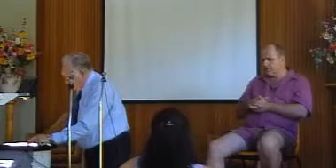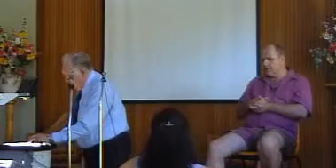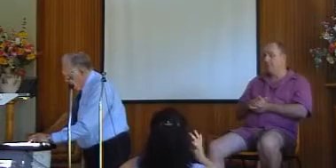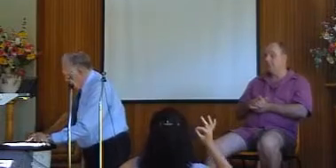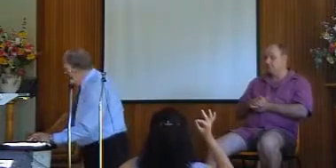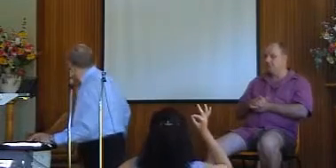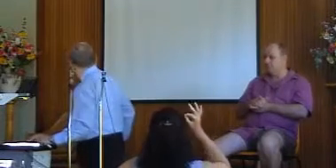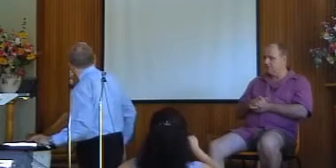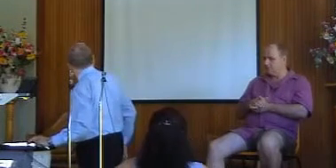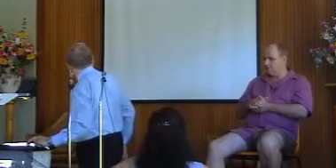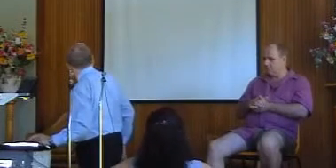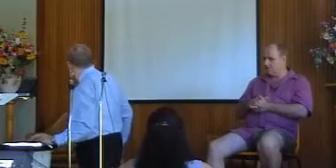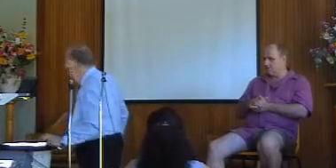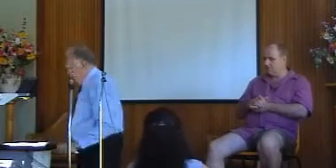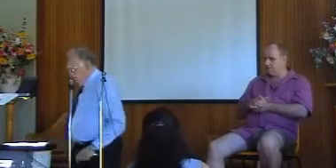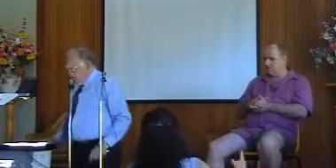These two men